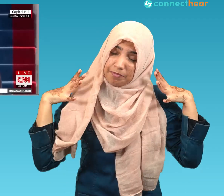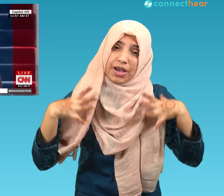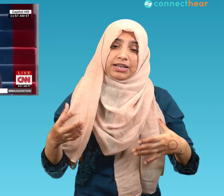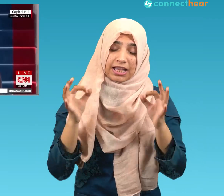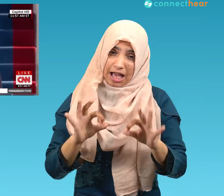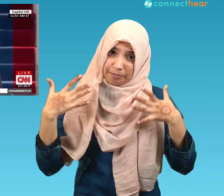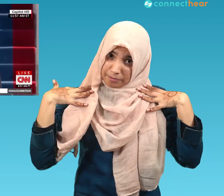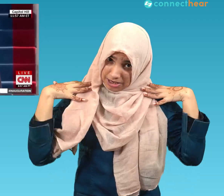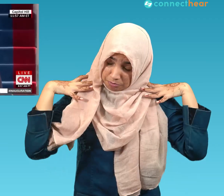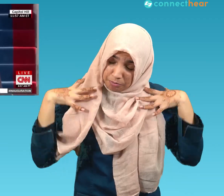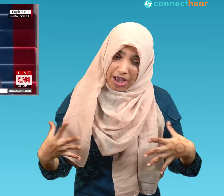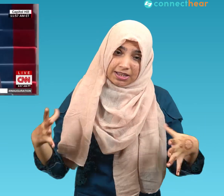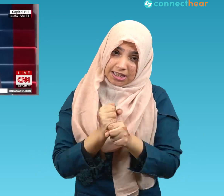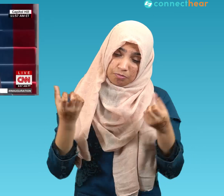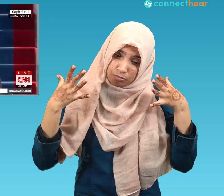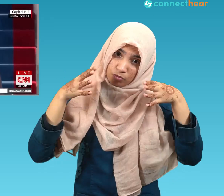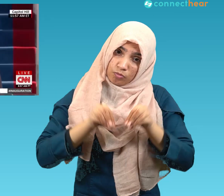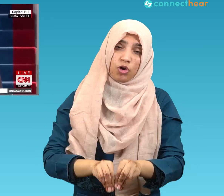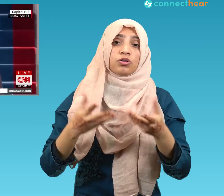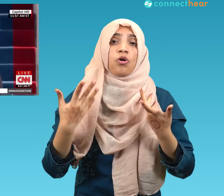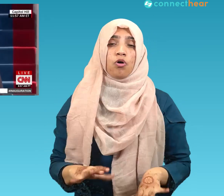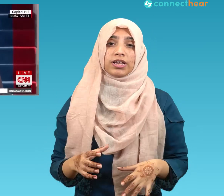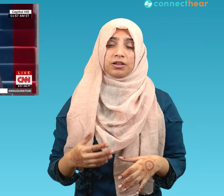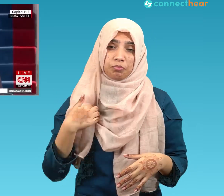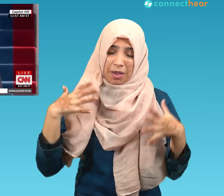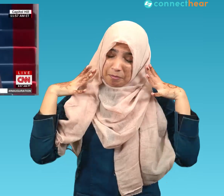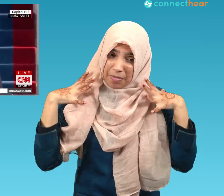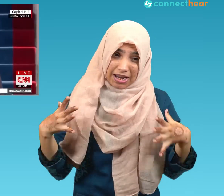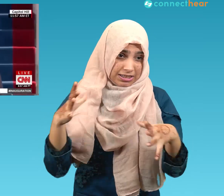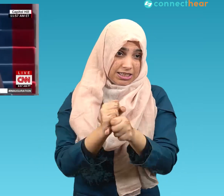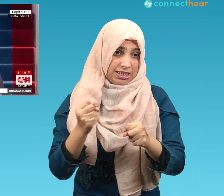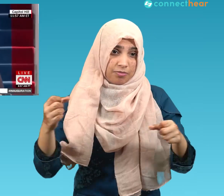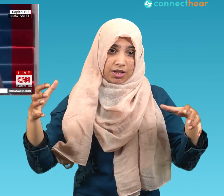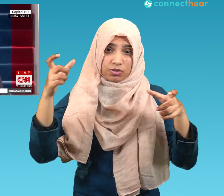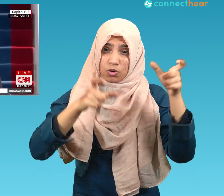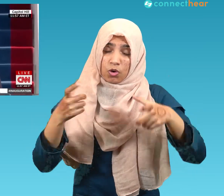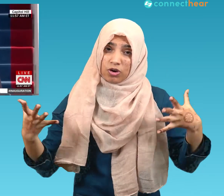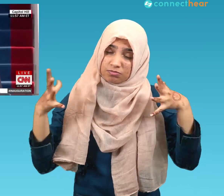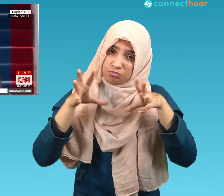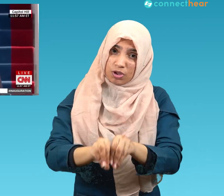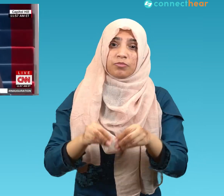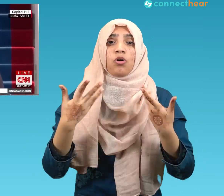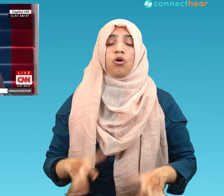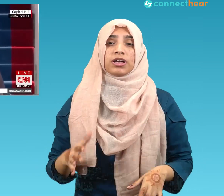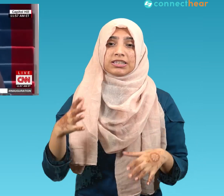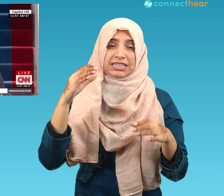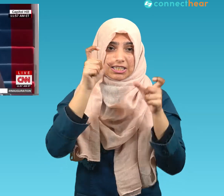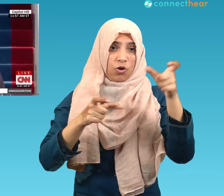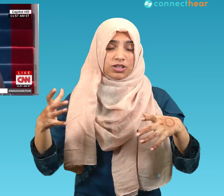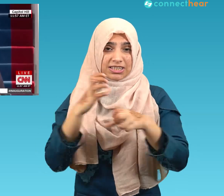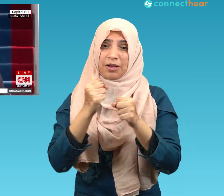this, bringing America together, uniting our people, uniting our nation. And I ask